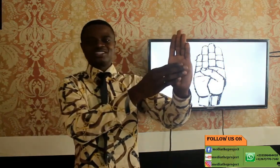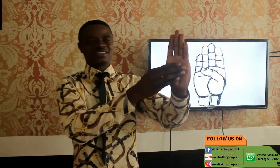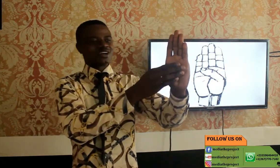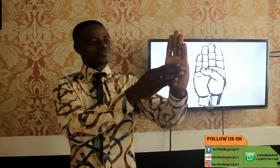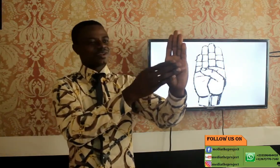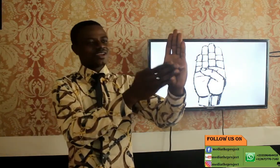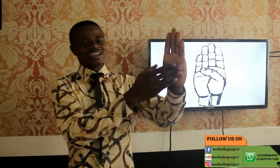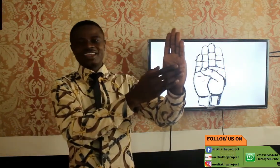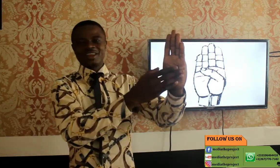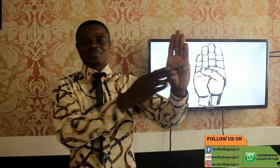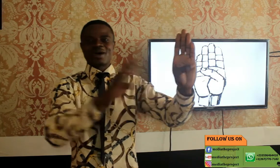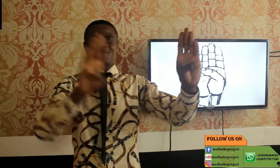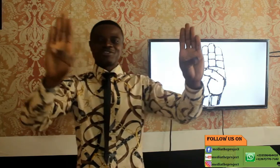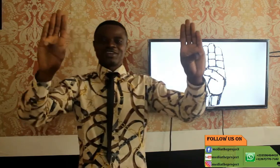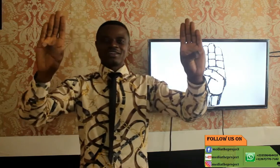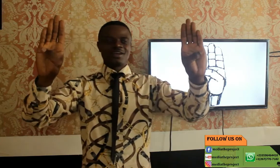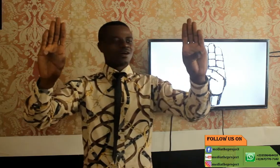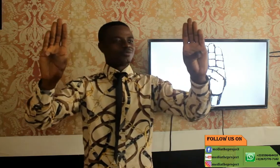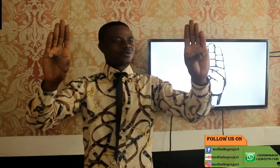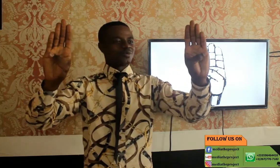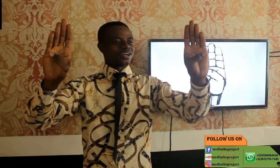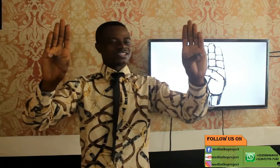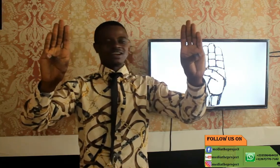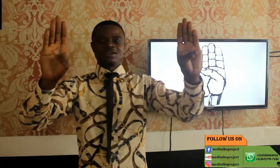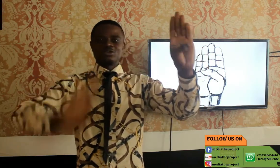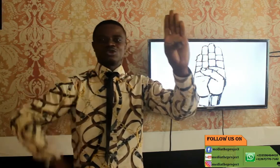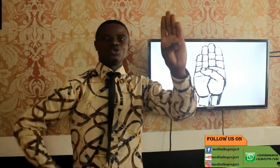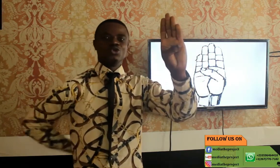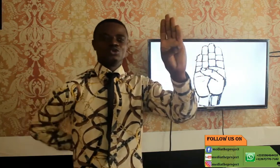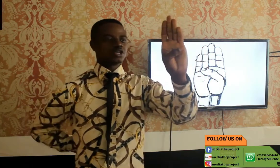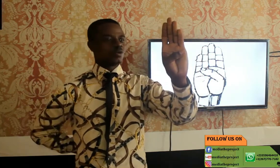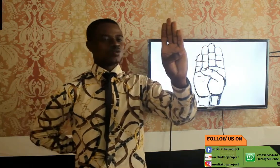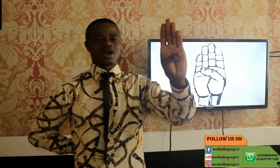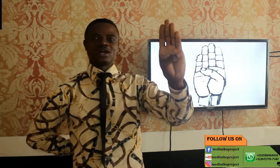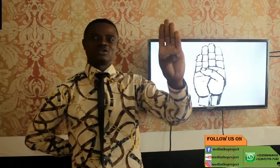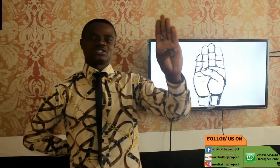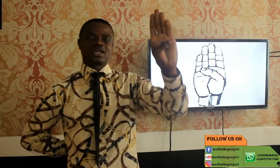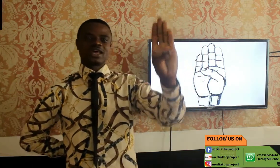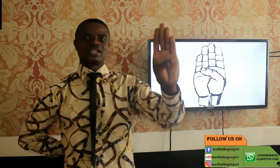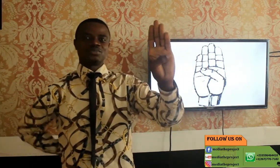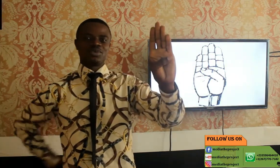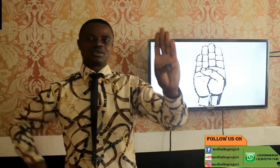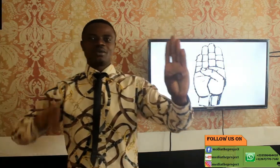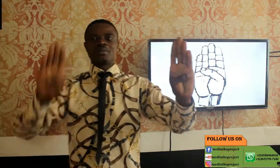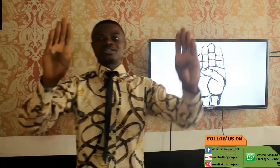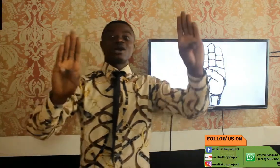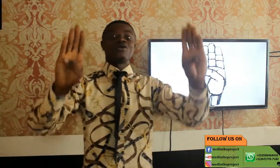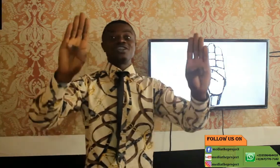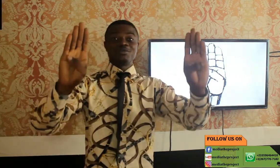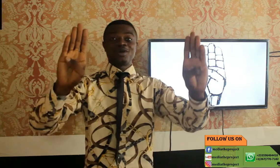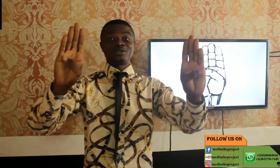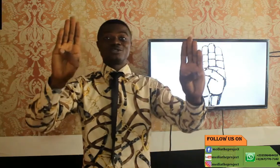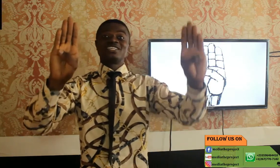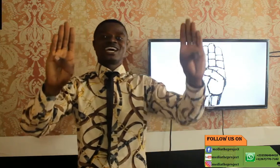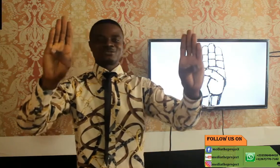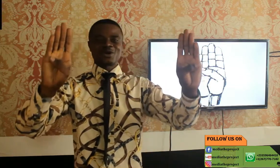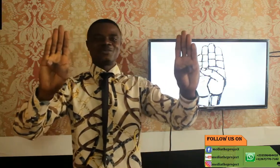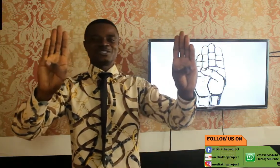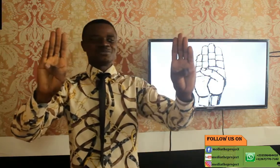place the thumb in the palm of the dominant hand. So you use one hand to sign, that is B. But I want everybody to see, that's why I'm using